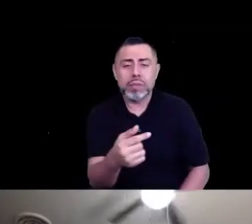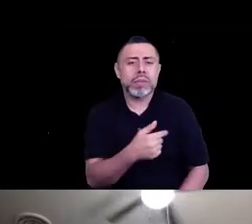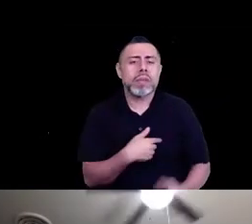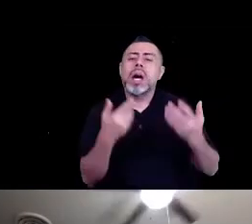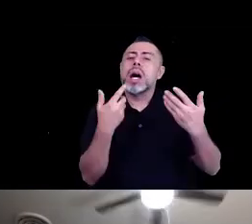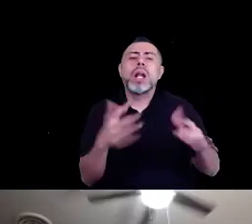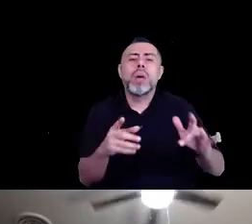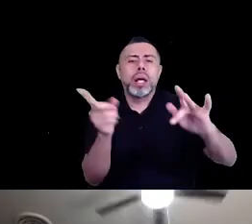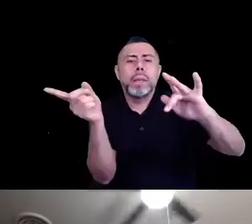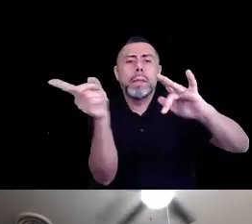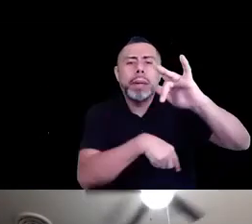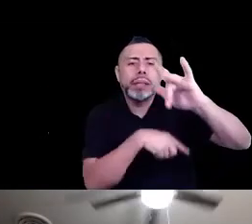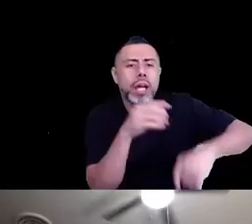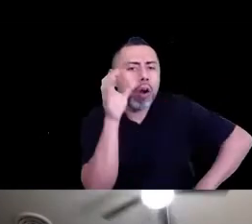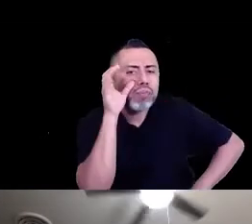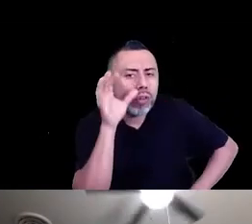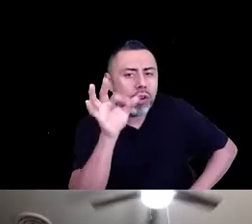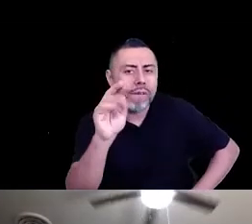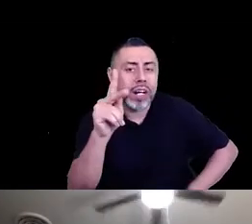just another one of those good opportunities.